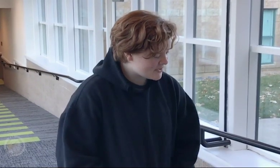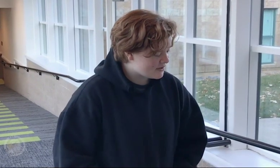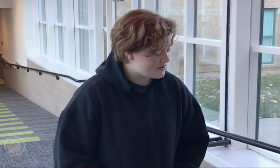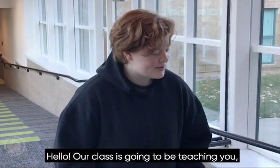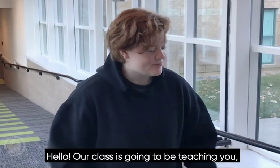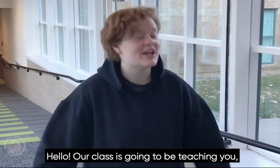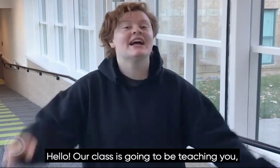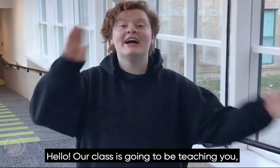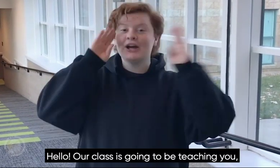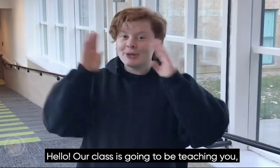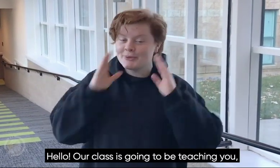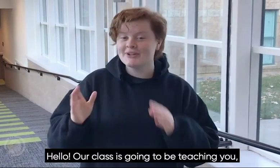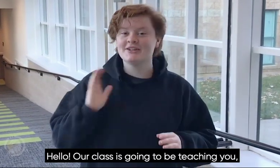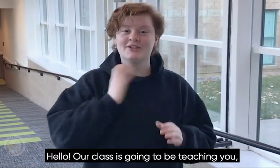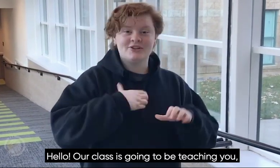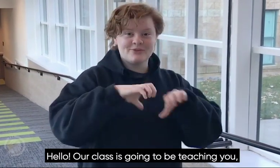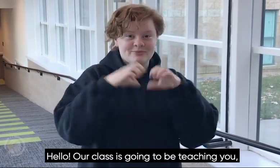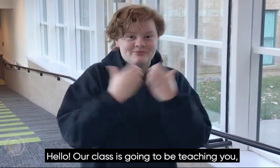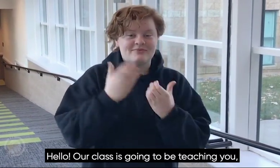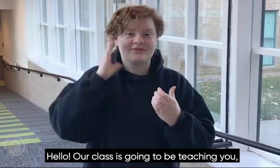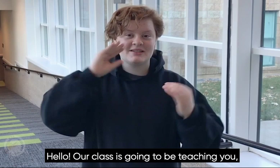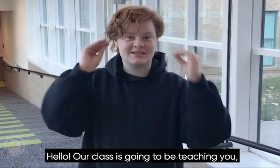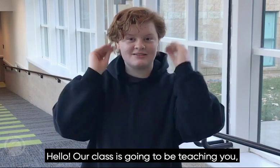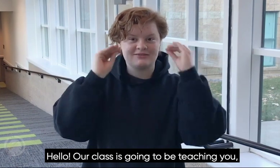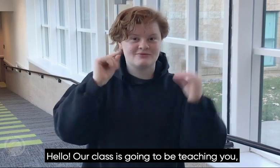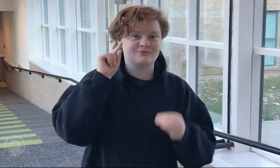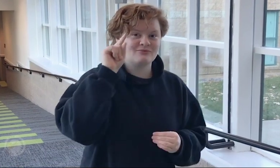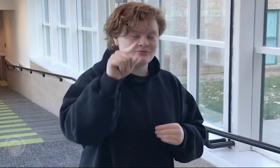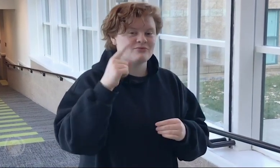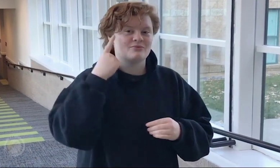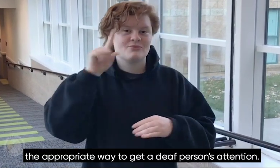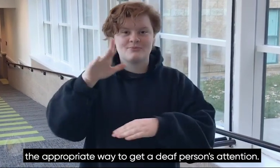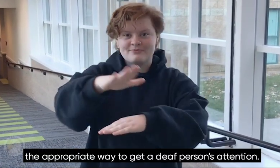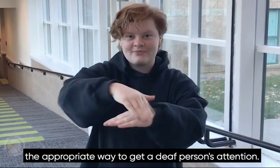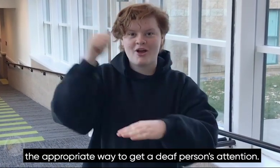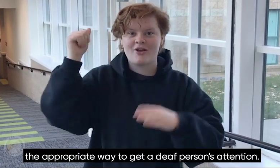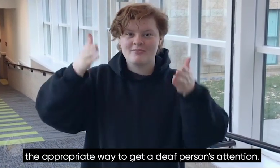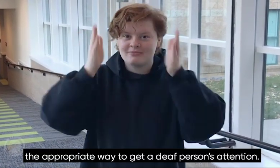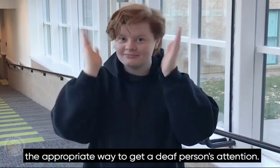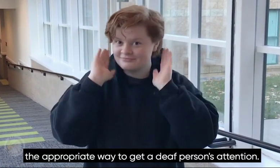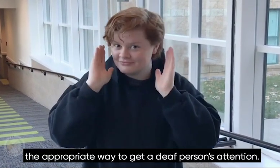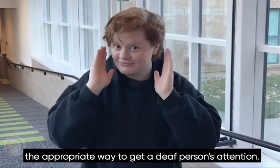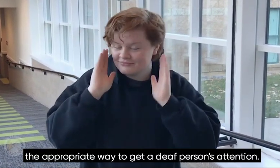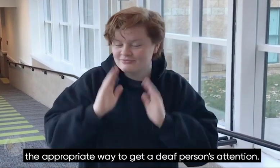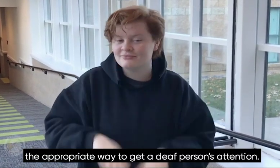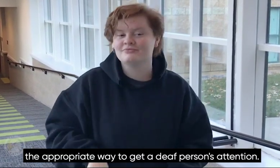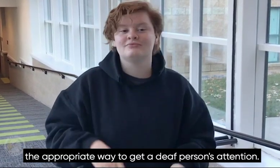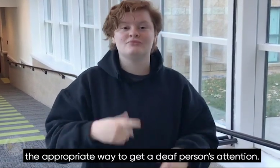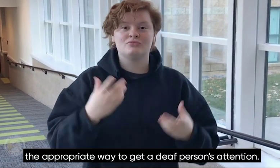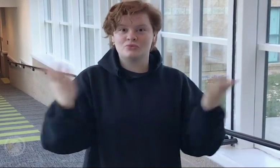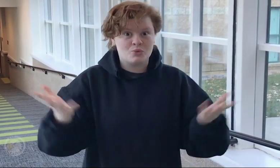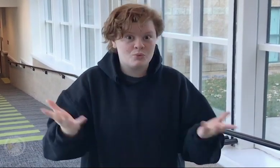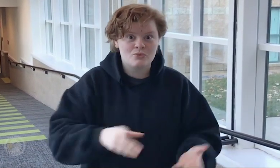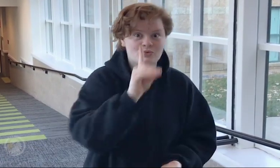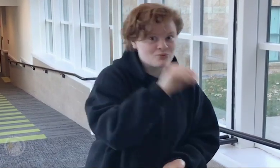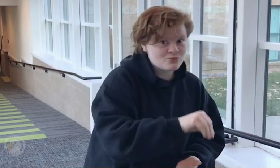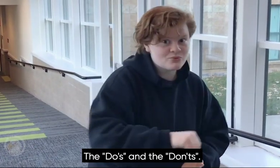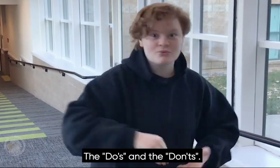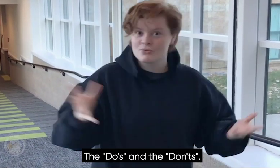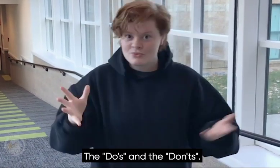Hello, our class is going to be teaching you the appropriate way to get a deaf person's attention. The do's